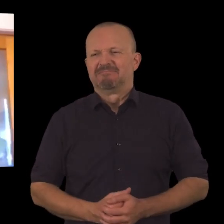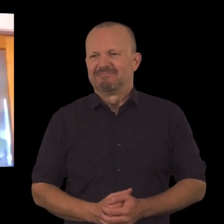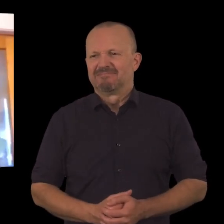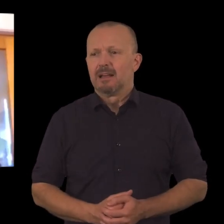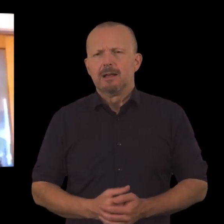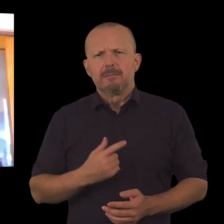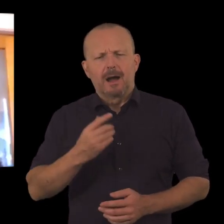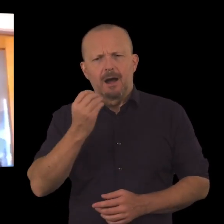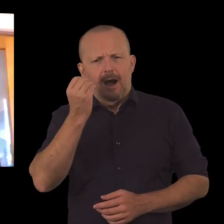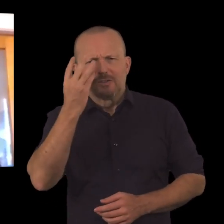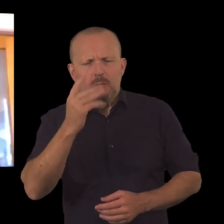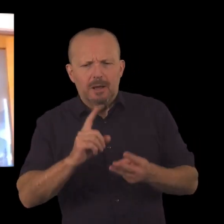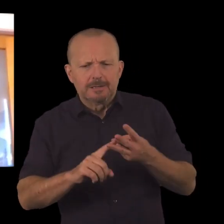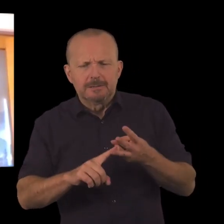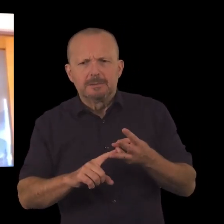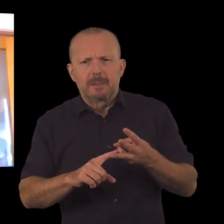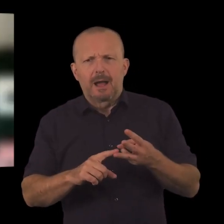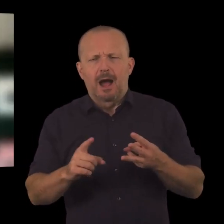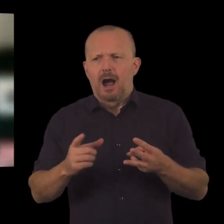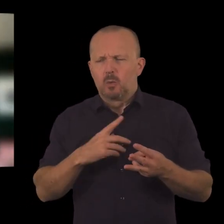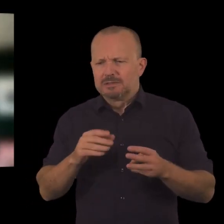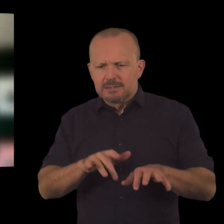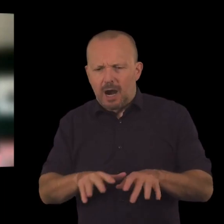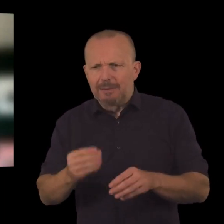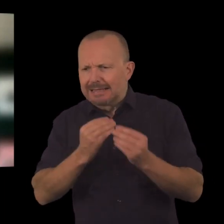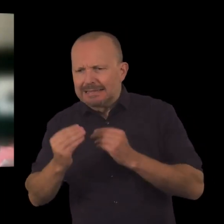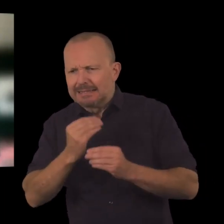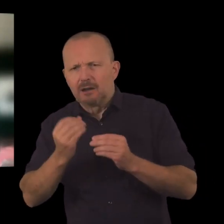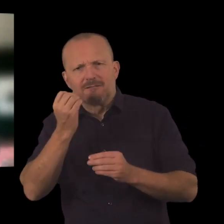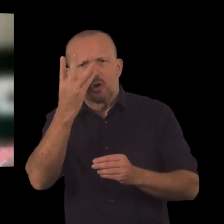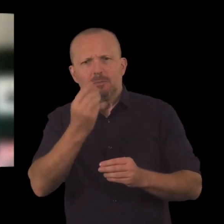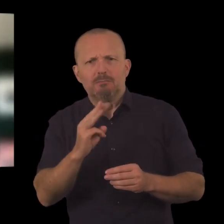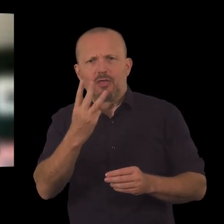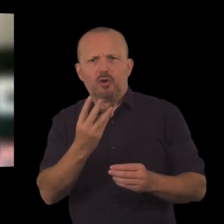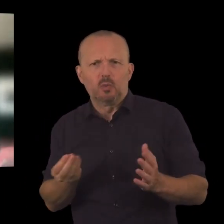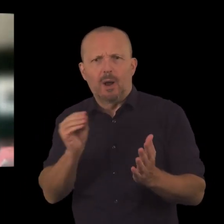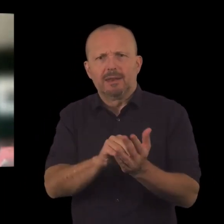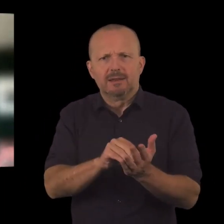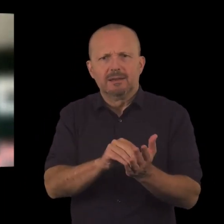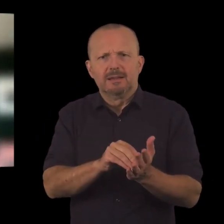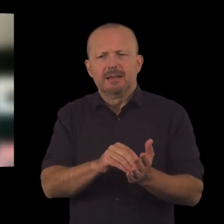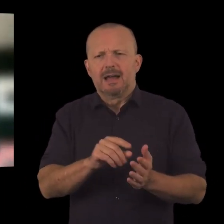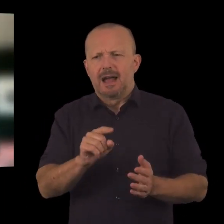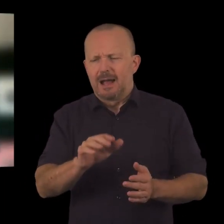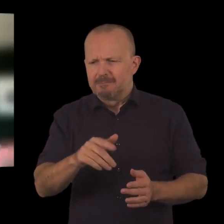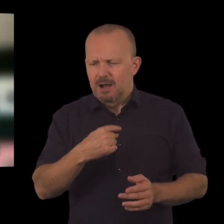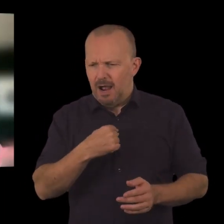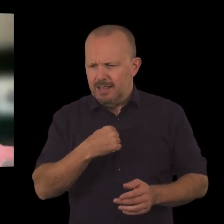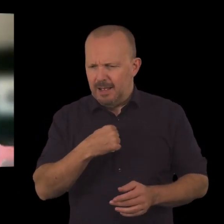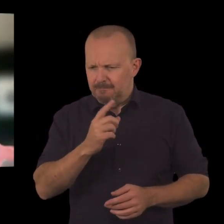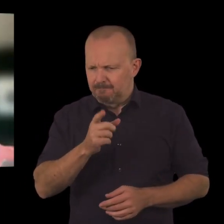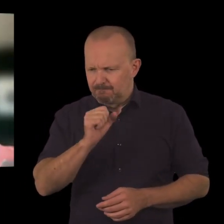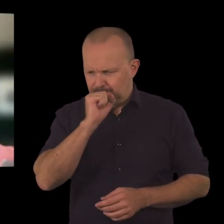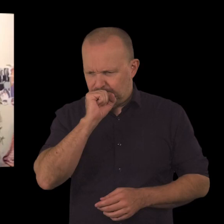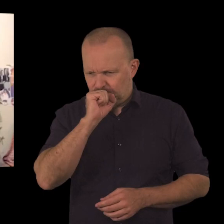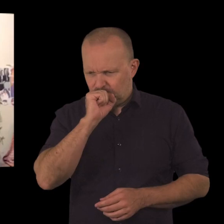good. Hey, thank you, everyone. Once is enough. Yeah. Fair enough.